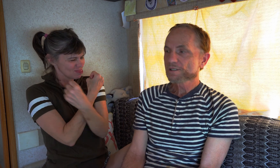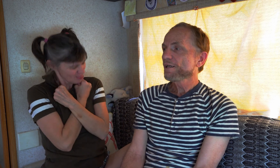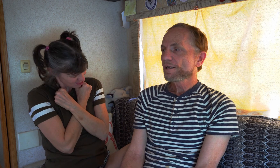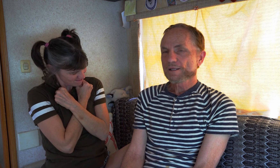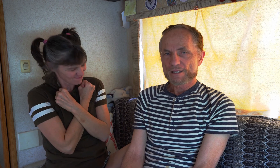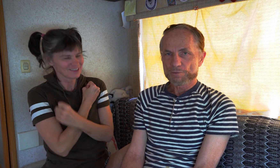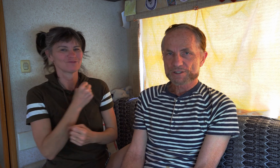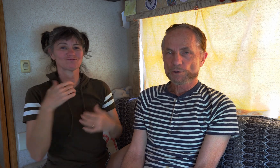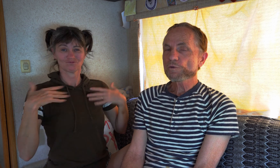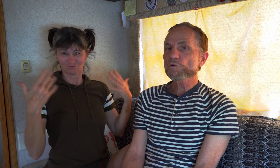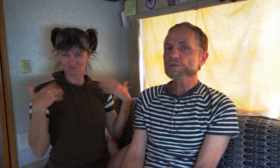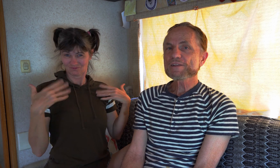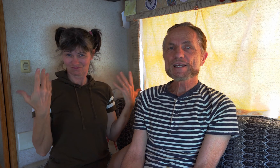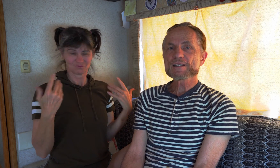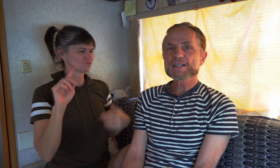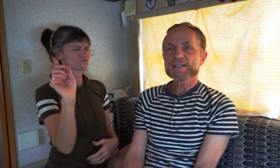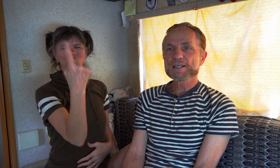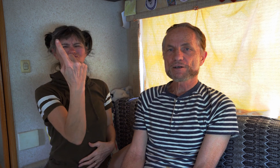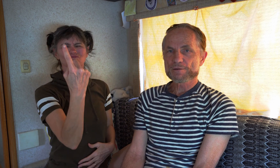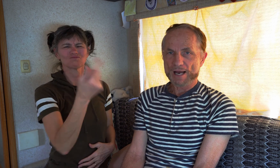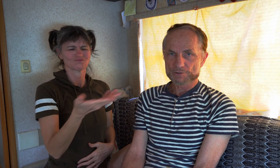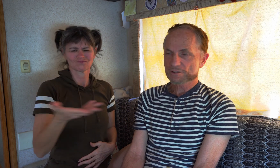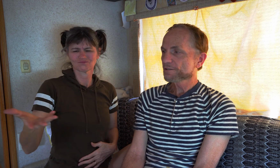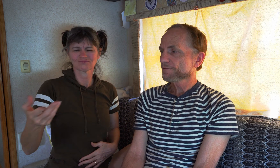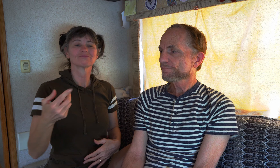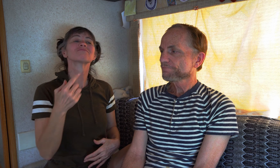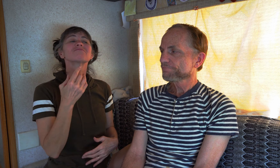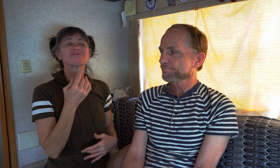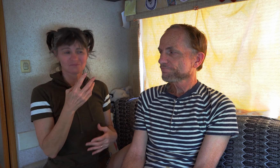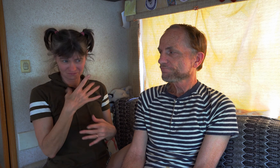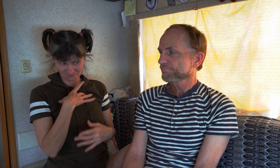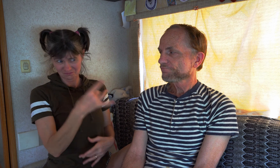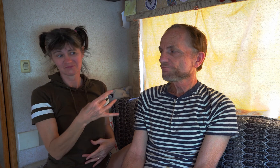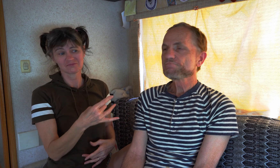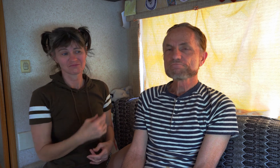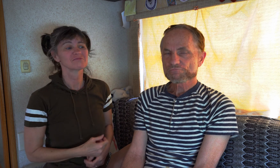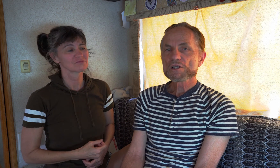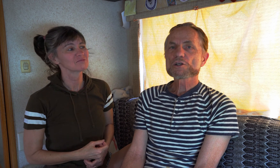clothes. That was the only thing that he cared about.